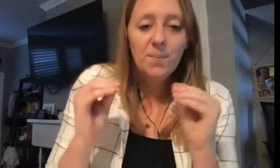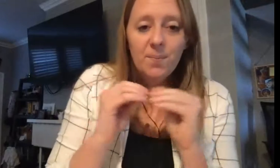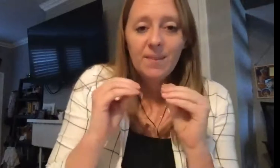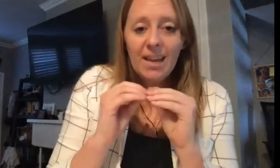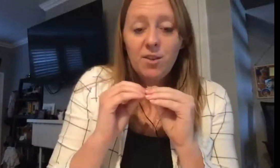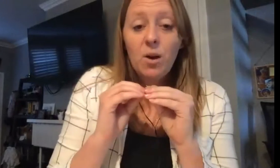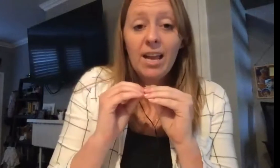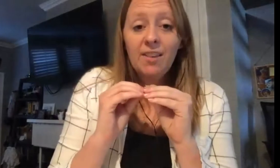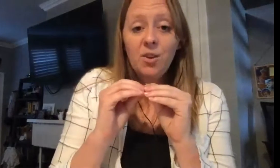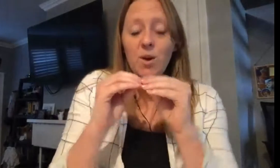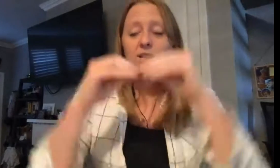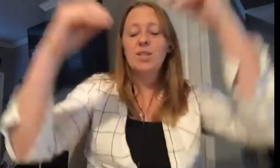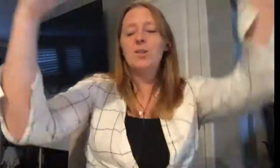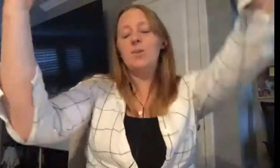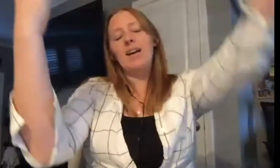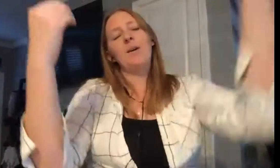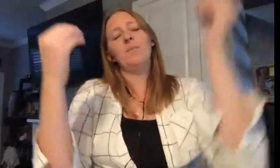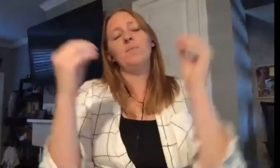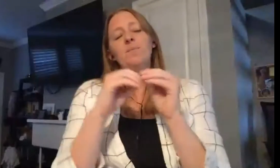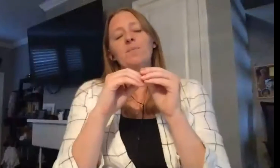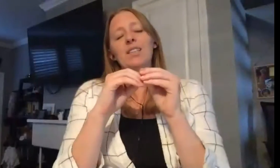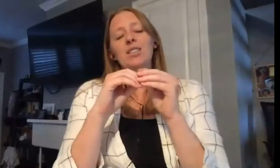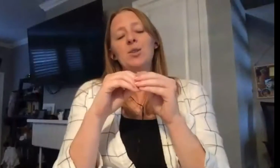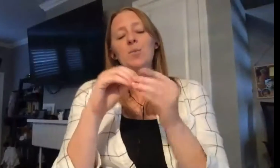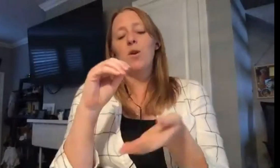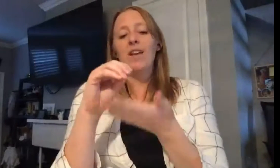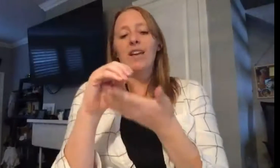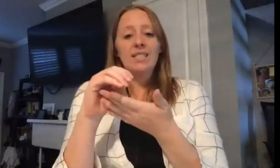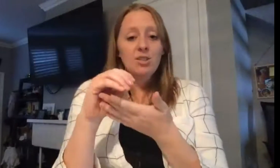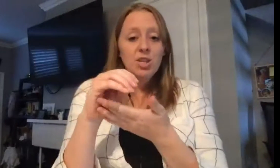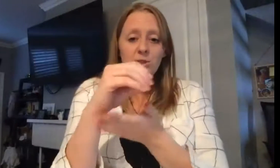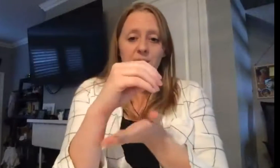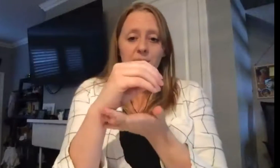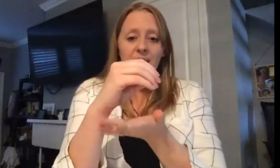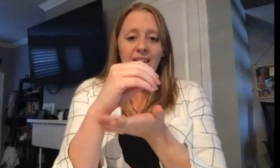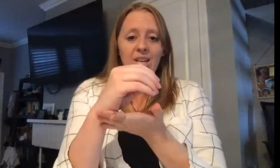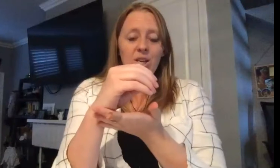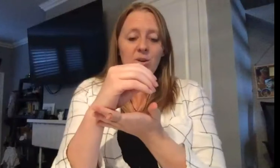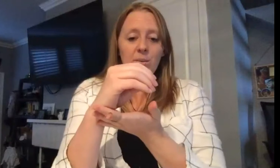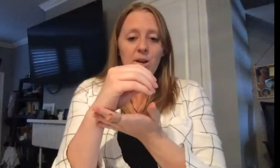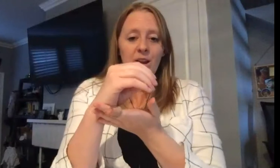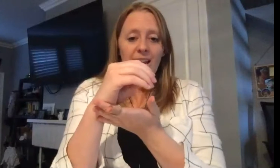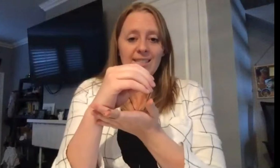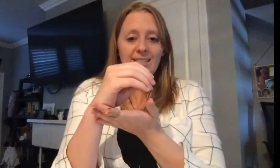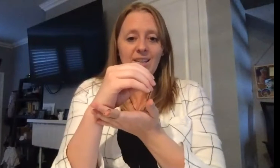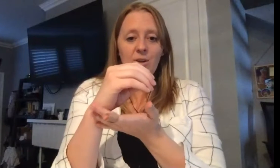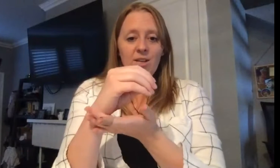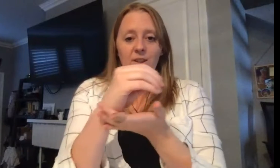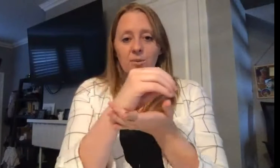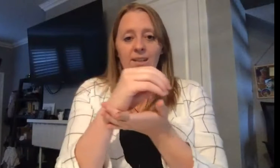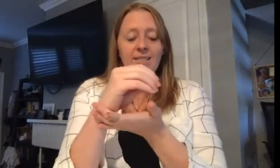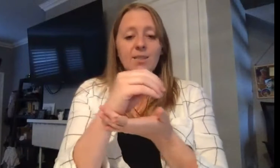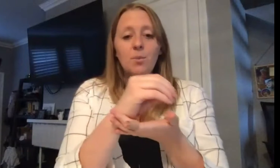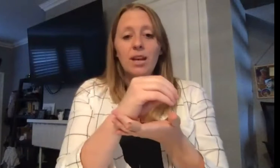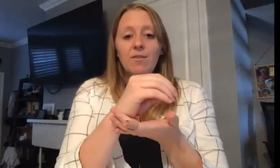So if you want to do more of like the touch cues or something, you can put your hands, under